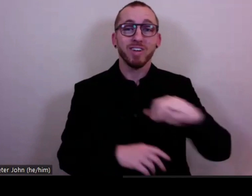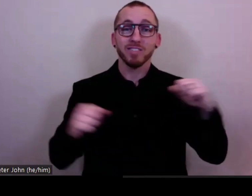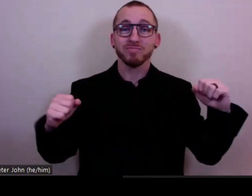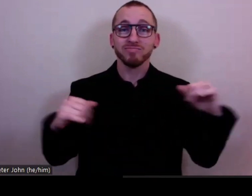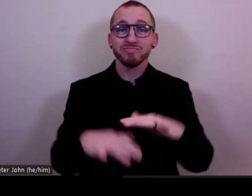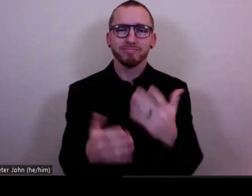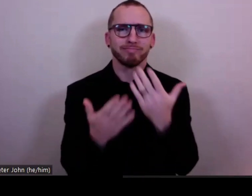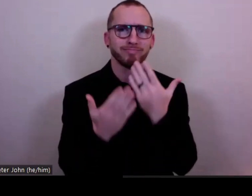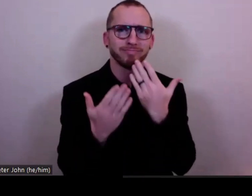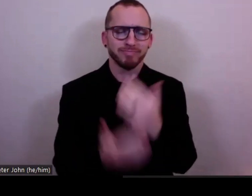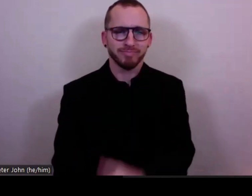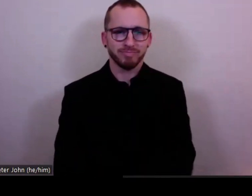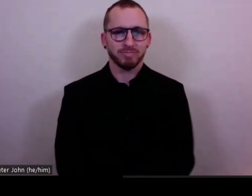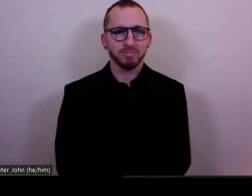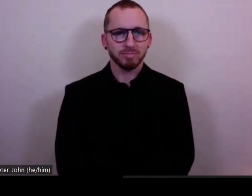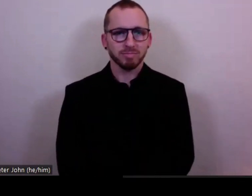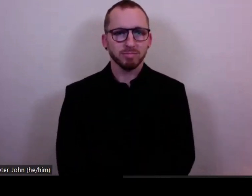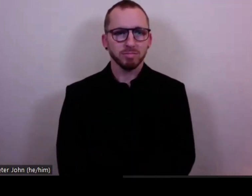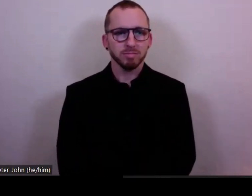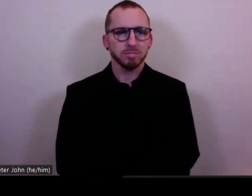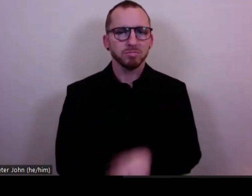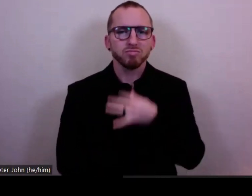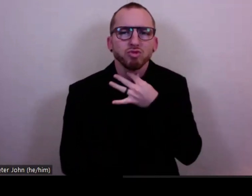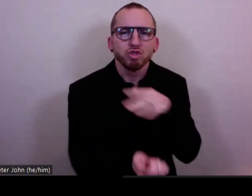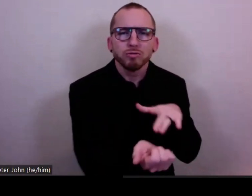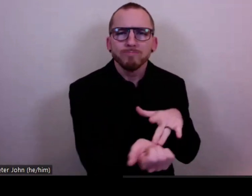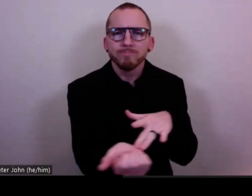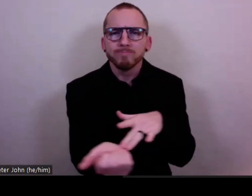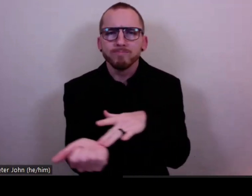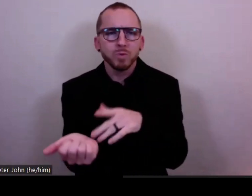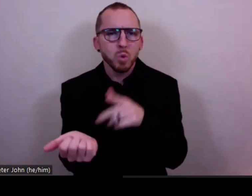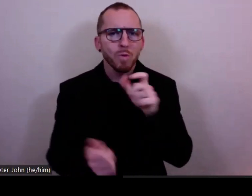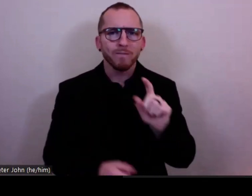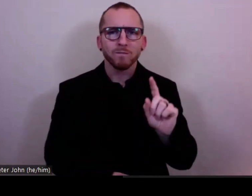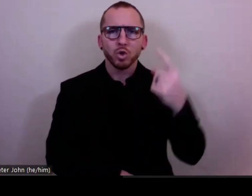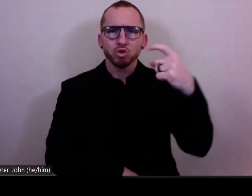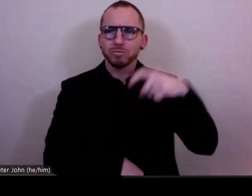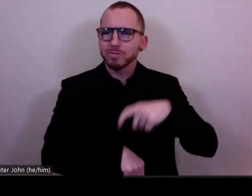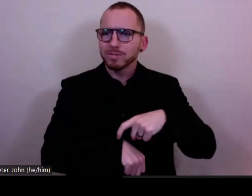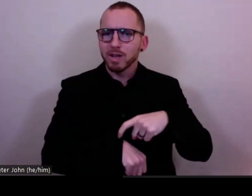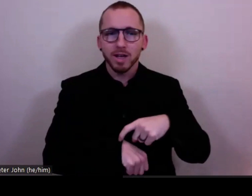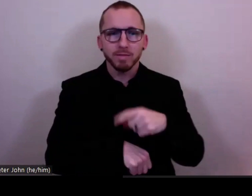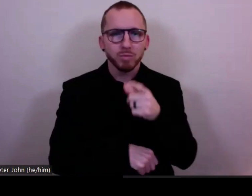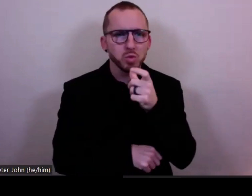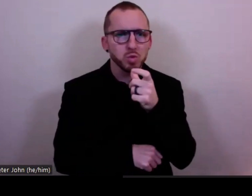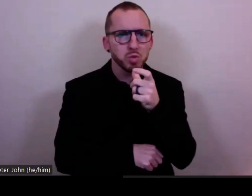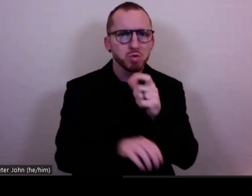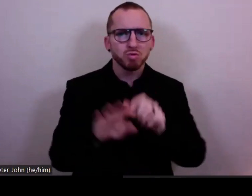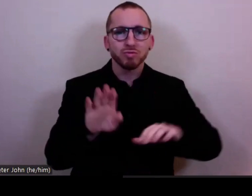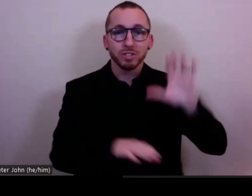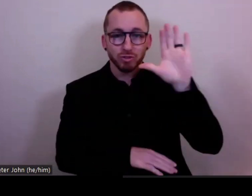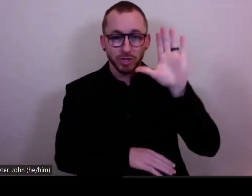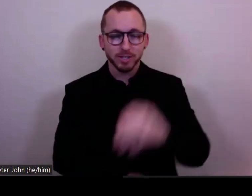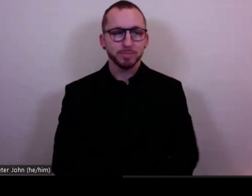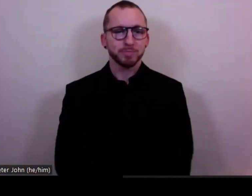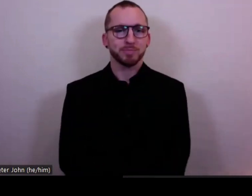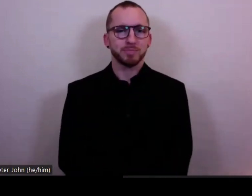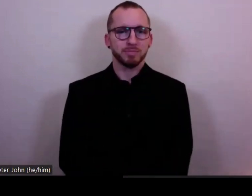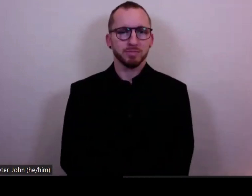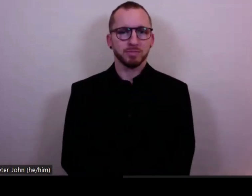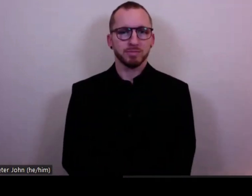see how many folks in the room are here for their first Across the Lifespan conference. Raise your hand. Oh,